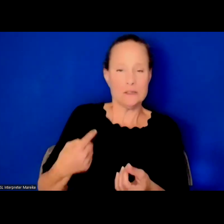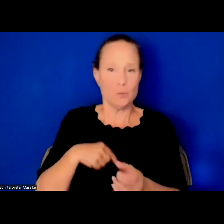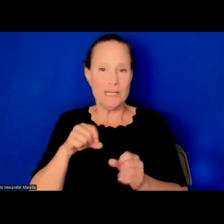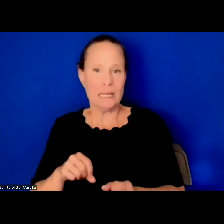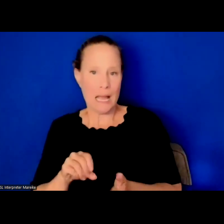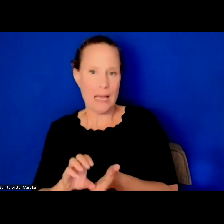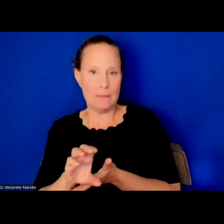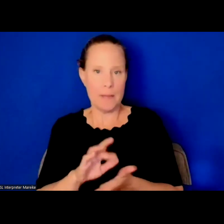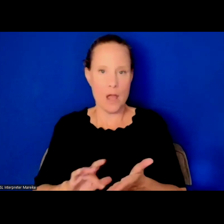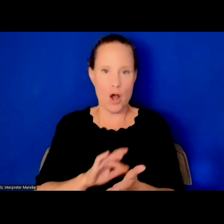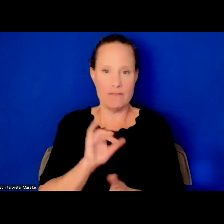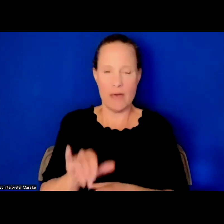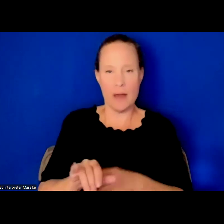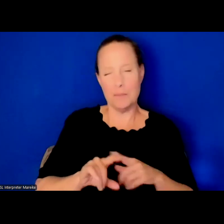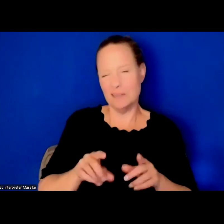temporary.